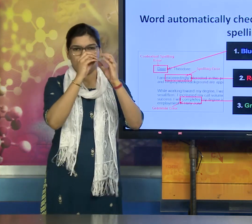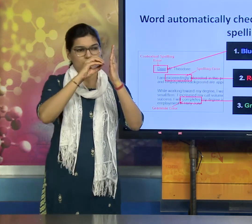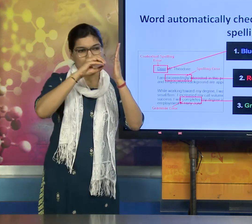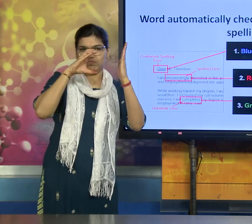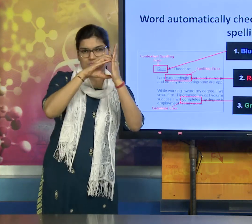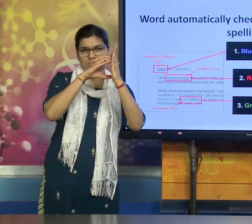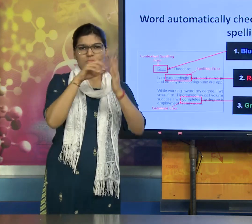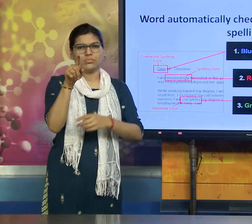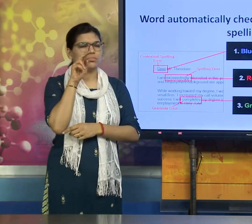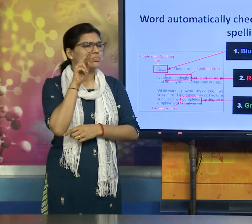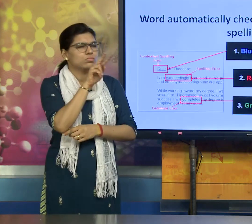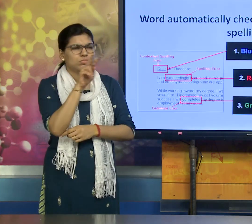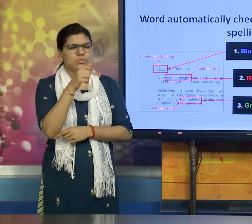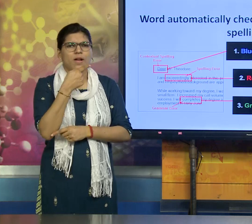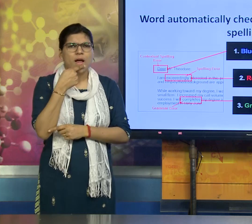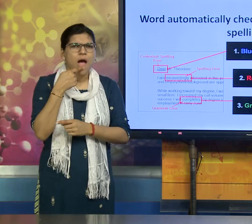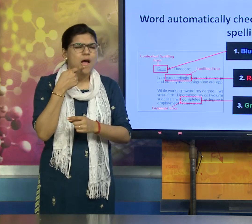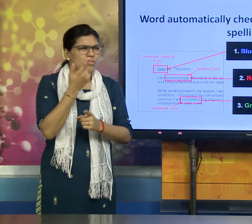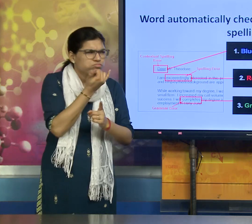As you all know, spelling text,